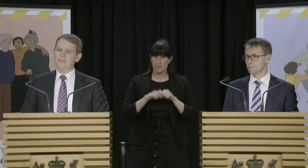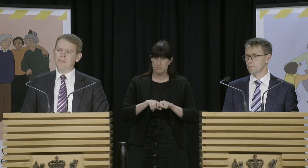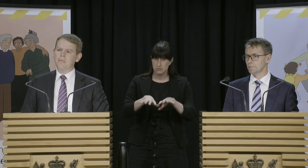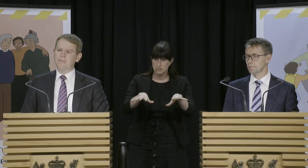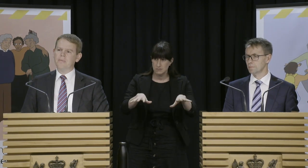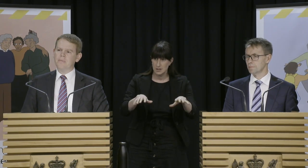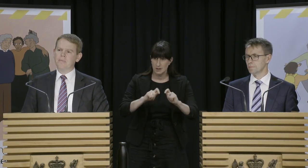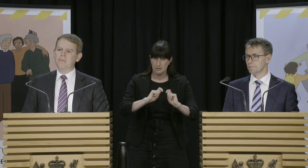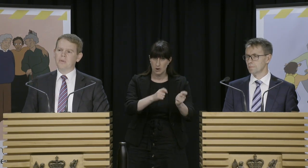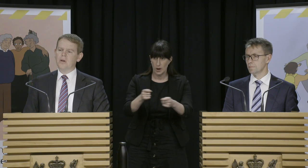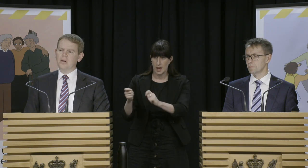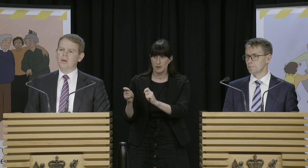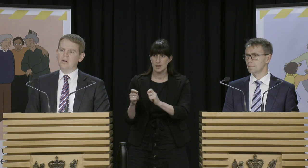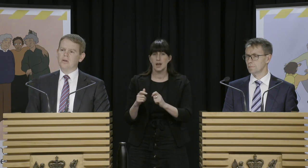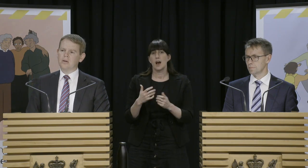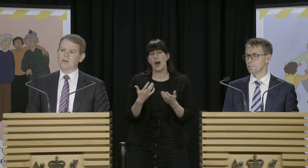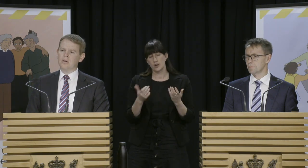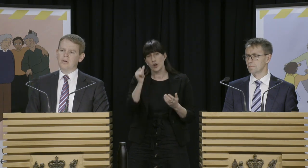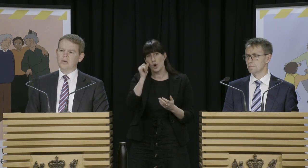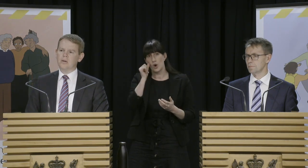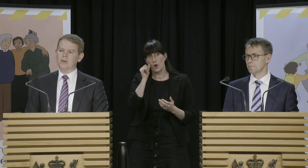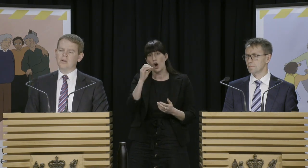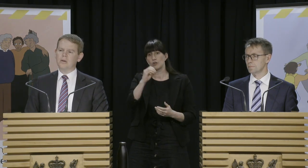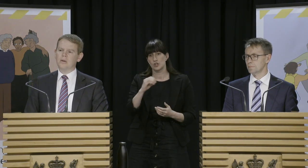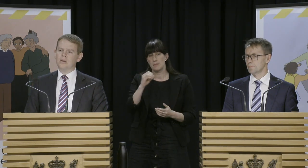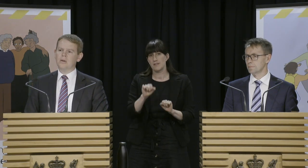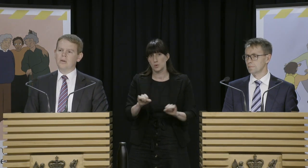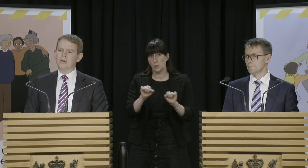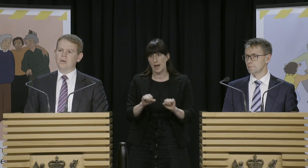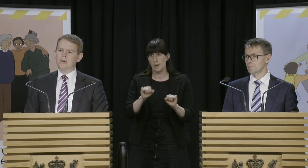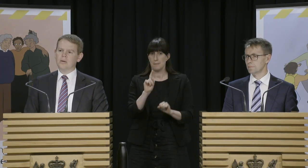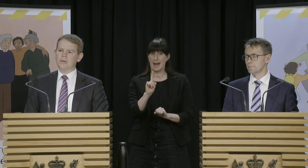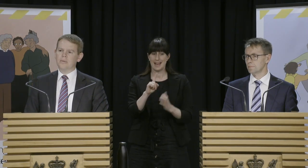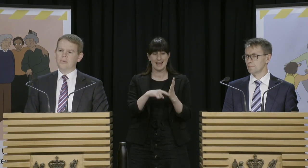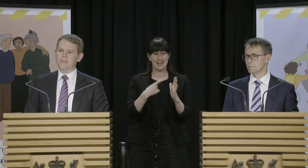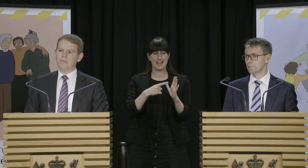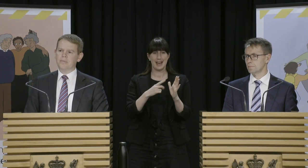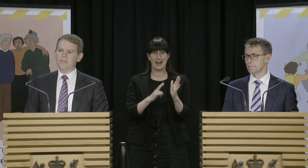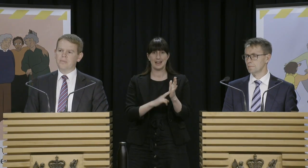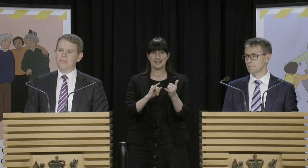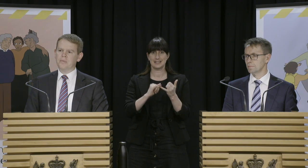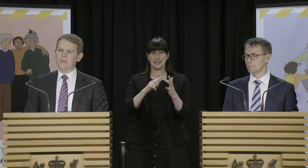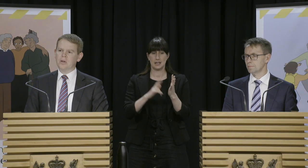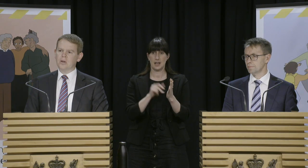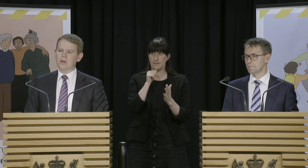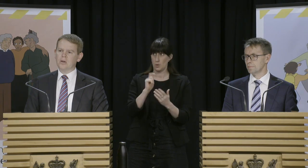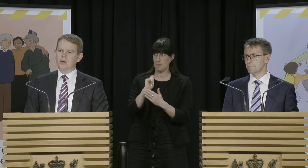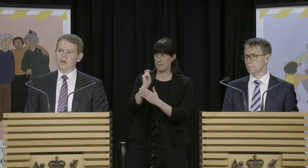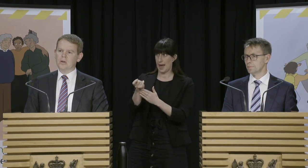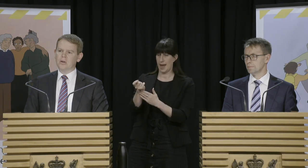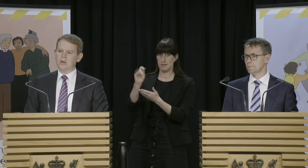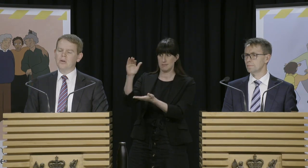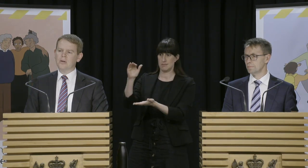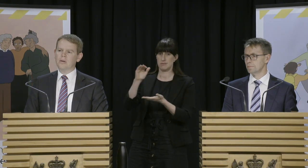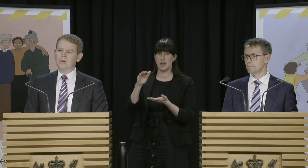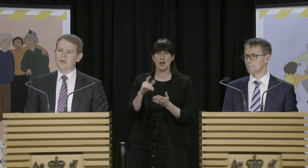of Pfizer until October, and then it has to be rolled out. Janssen, we've got this big order, you pay money for it. MedSafe, we're probably going to approve